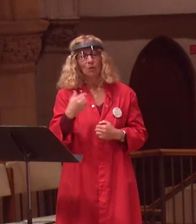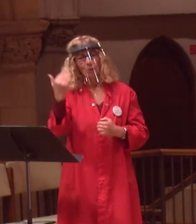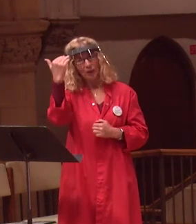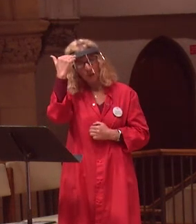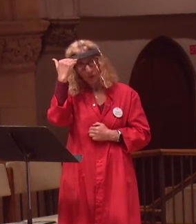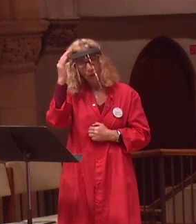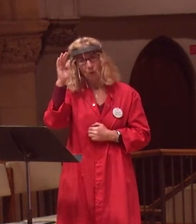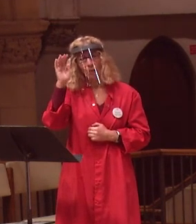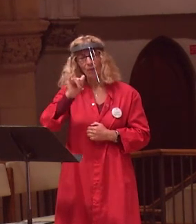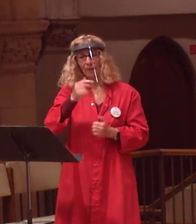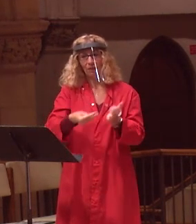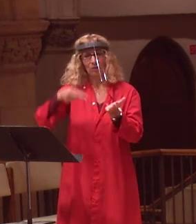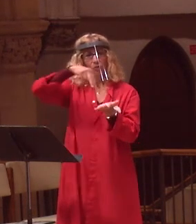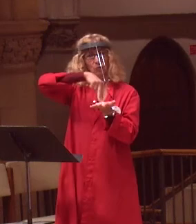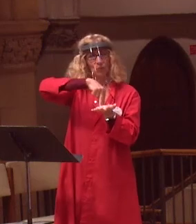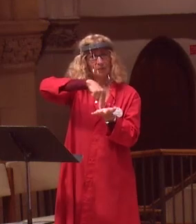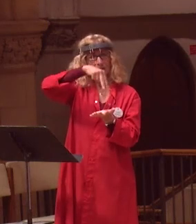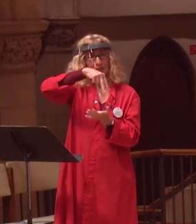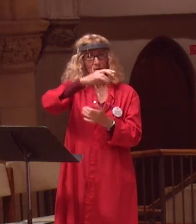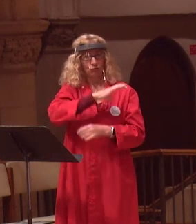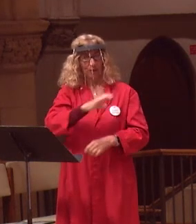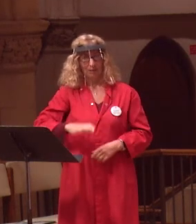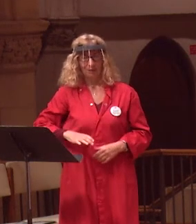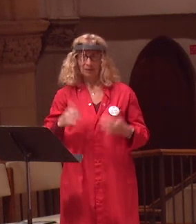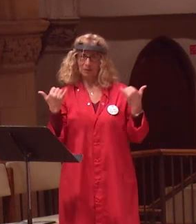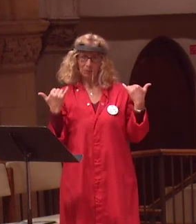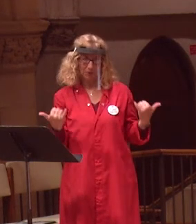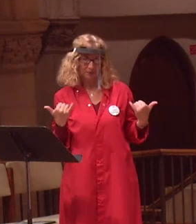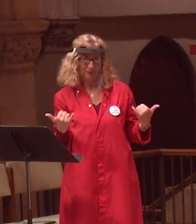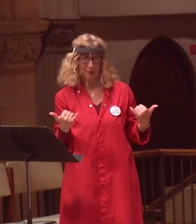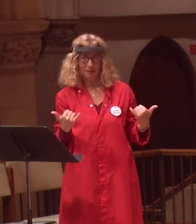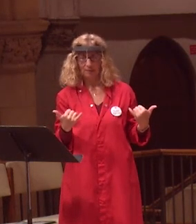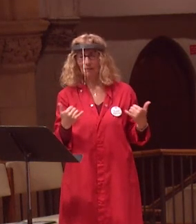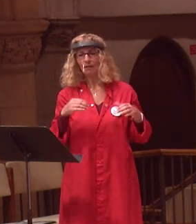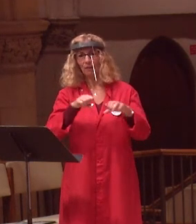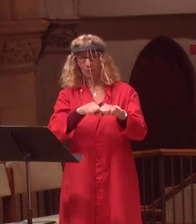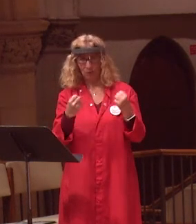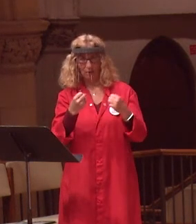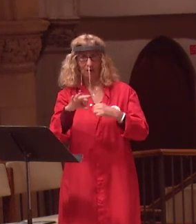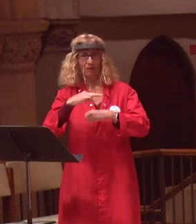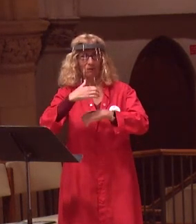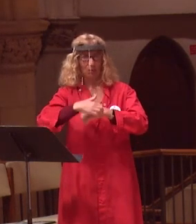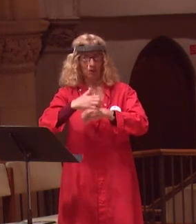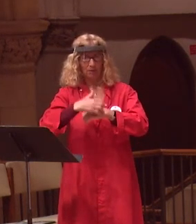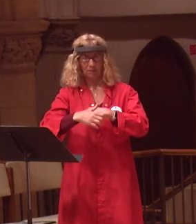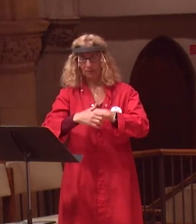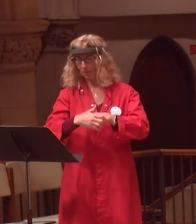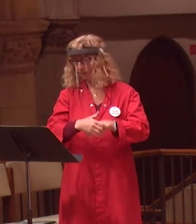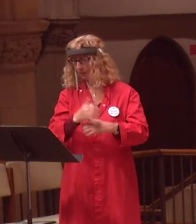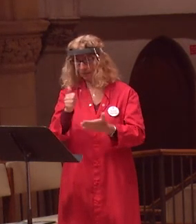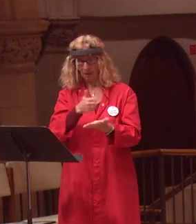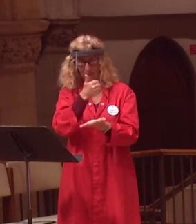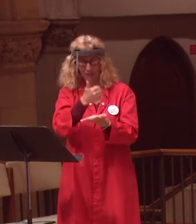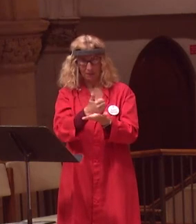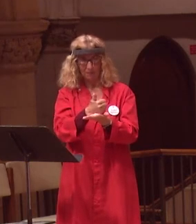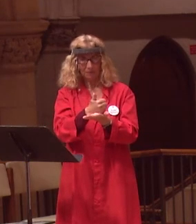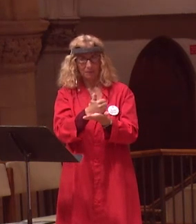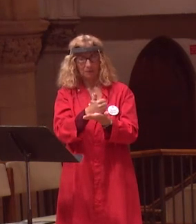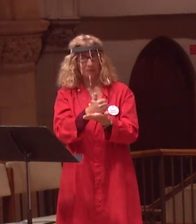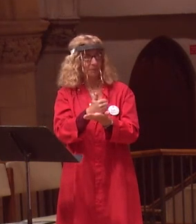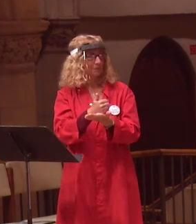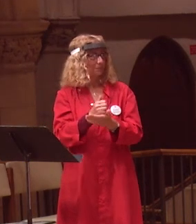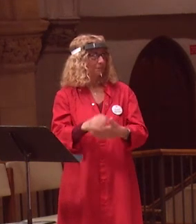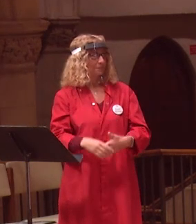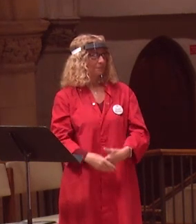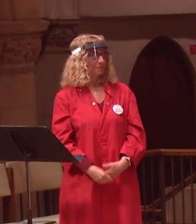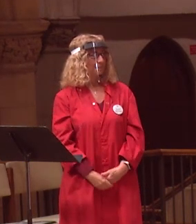that the risen Christ is present in the breaking of the bread. Amen.